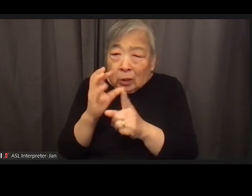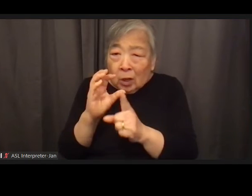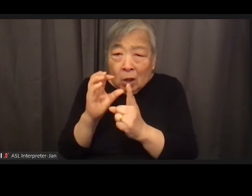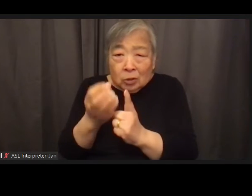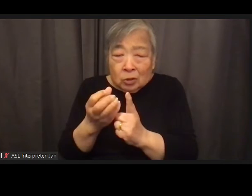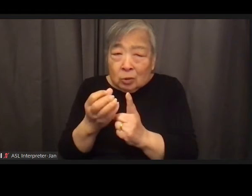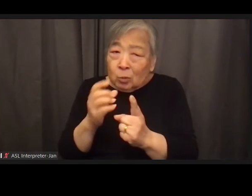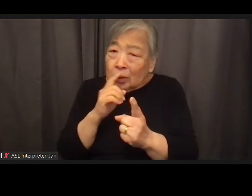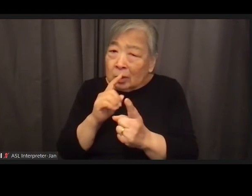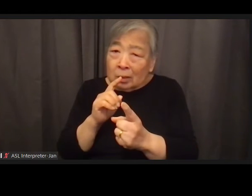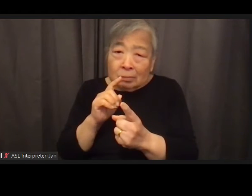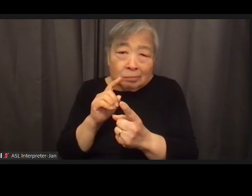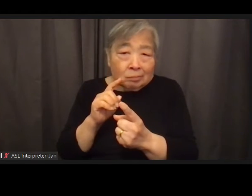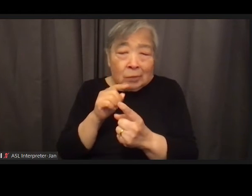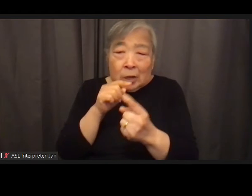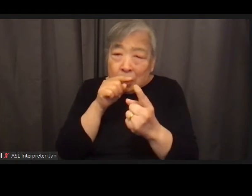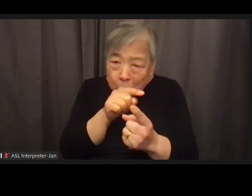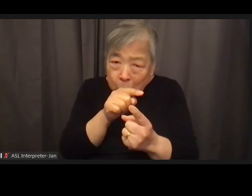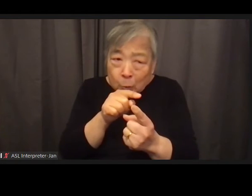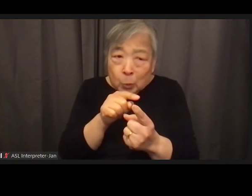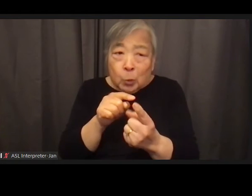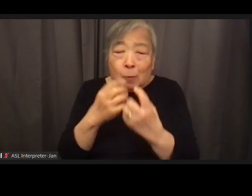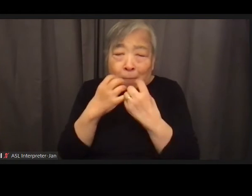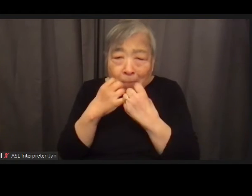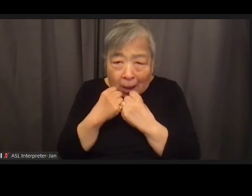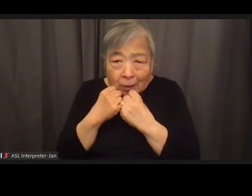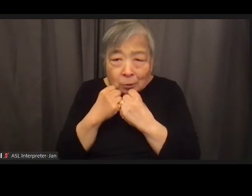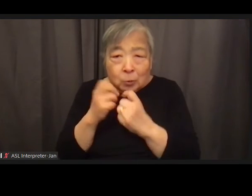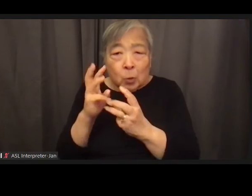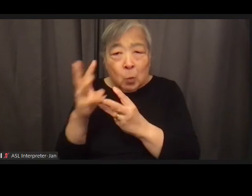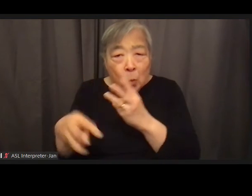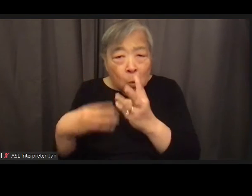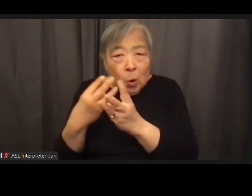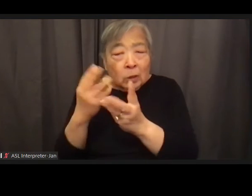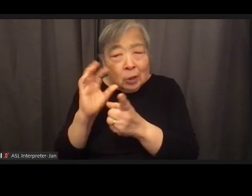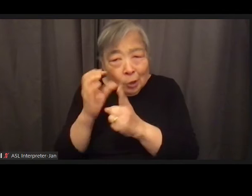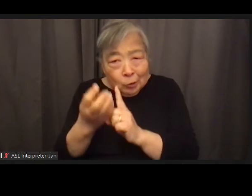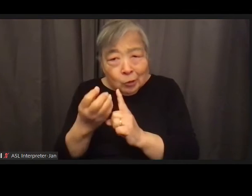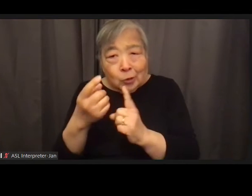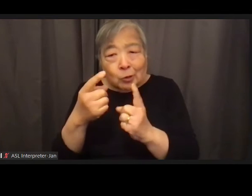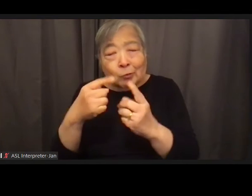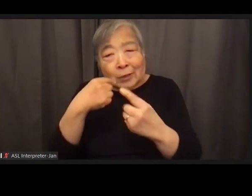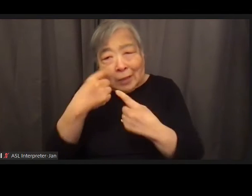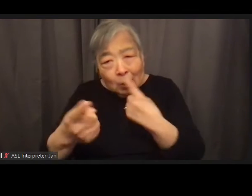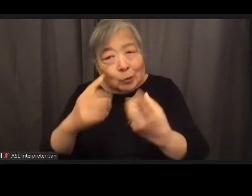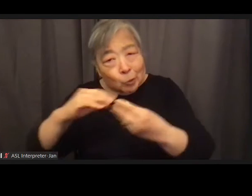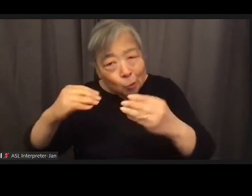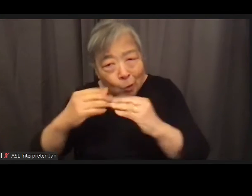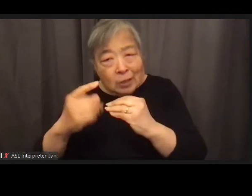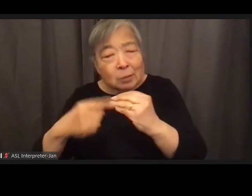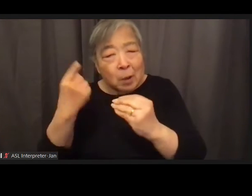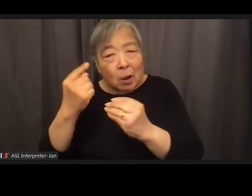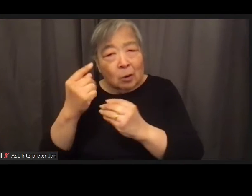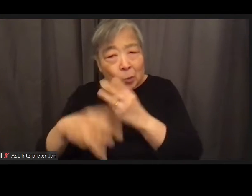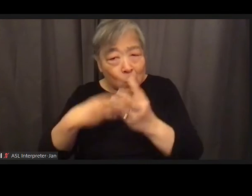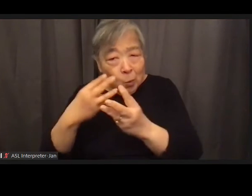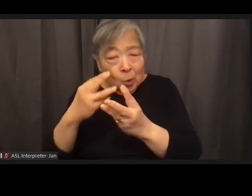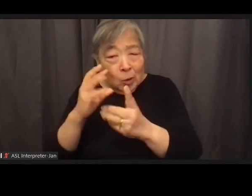you've done, is you've valued and you've shared your stories about world cultures with the world. And I thank you. You're